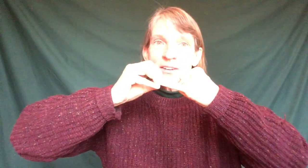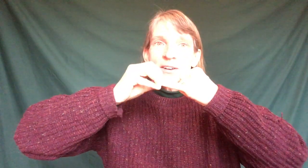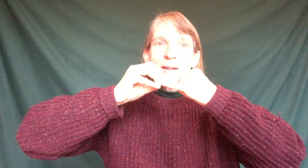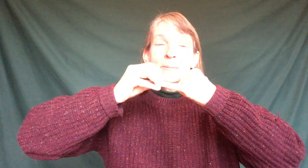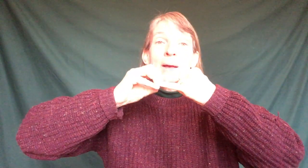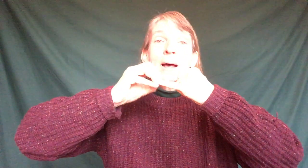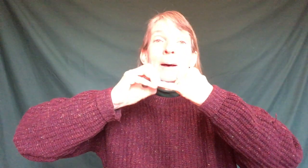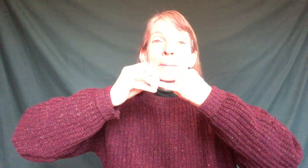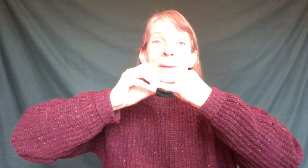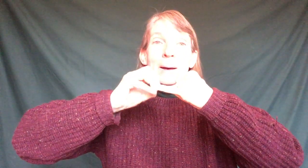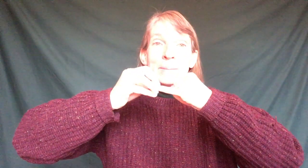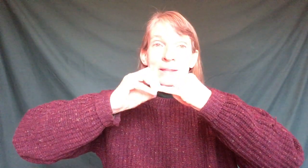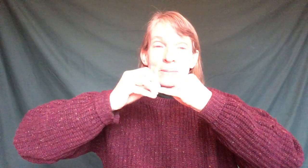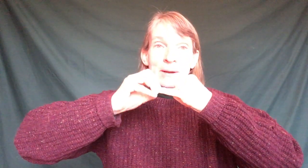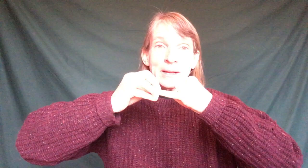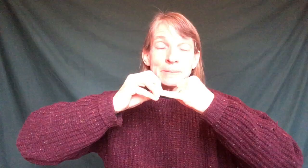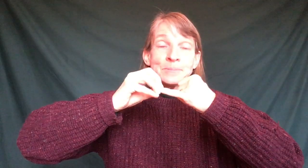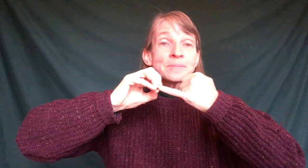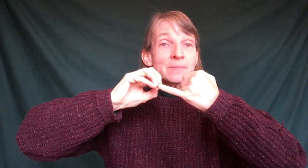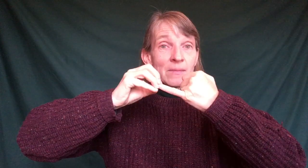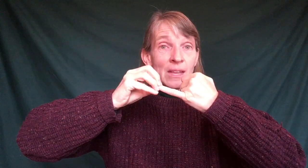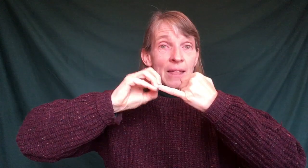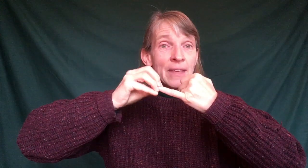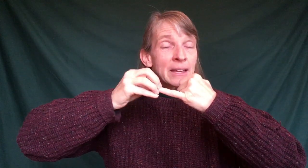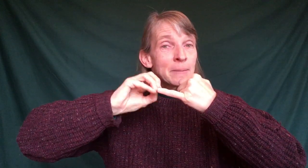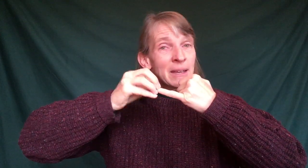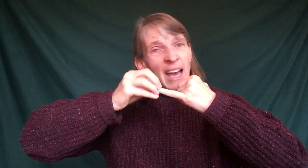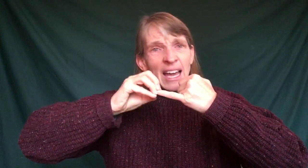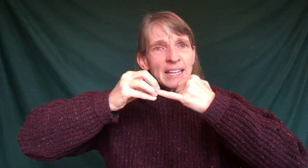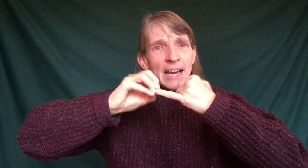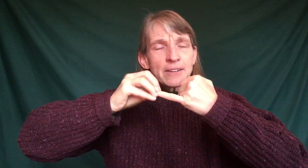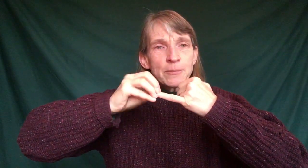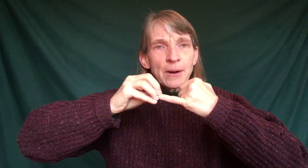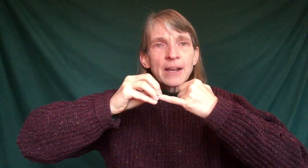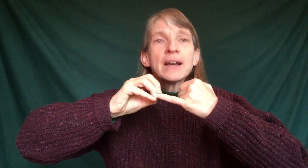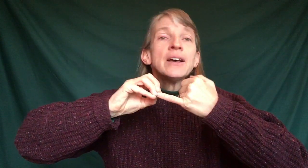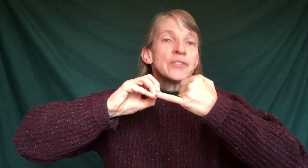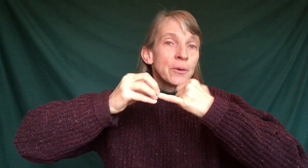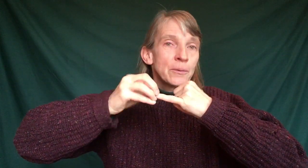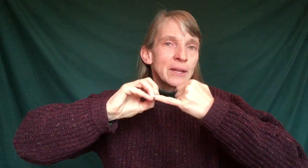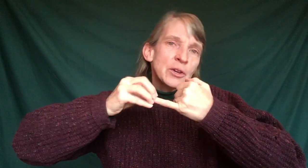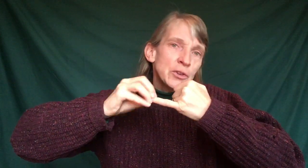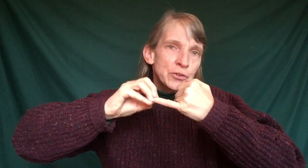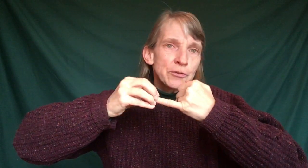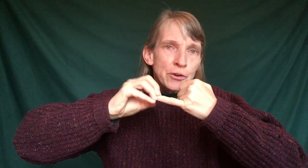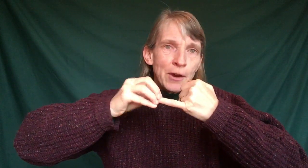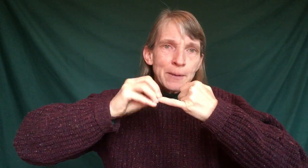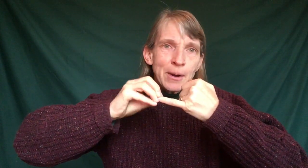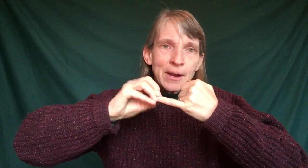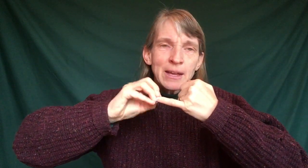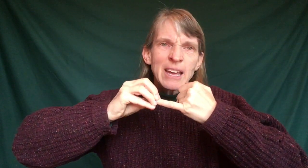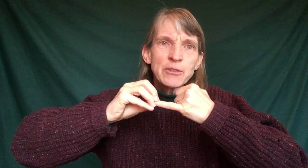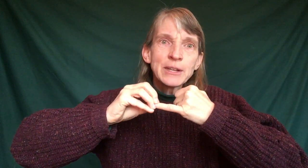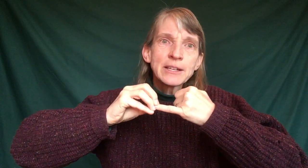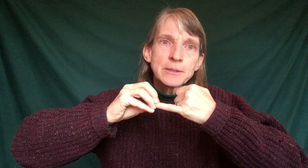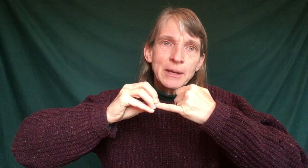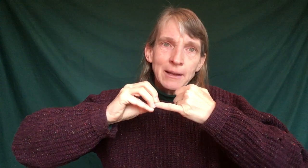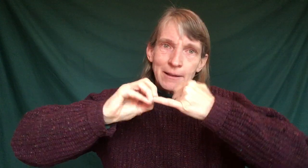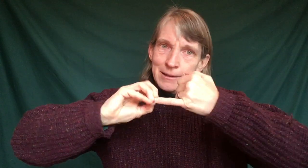you're going to pick the berry, that can be any kind of berry. So you can use it for cranberry. If you needed to be clear